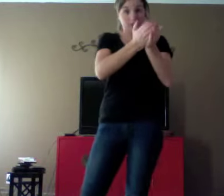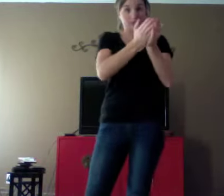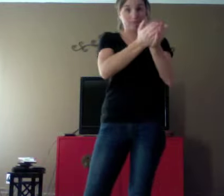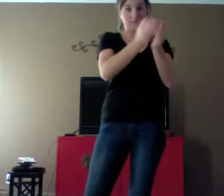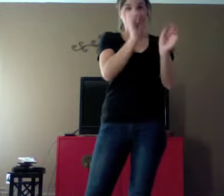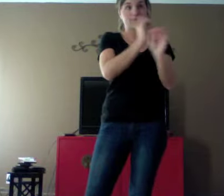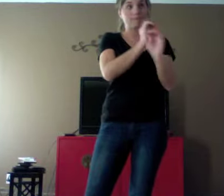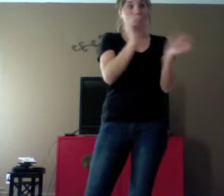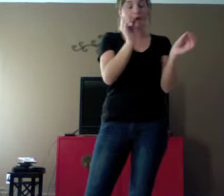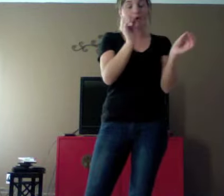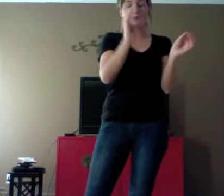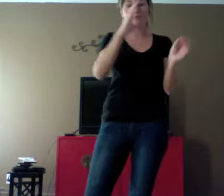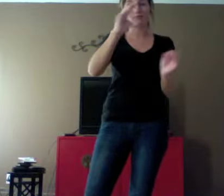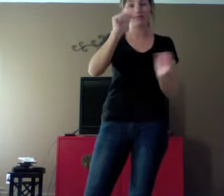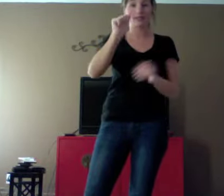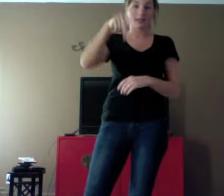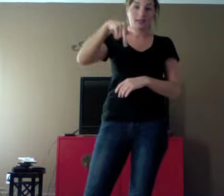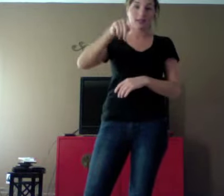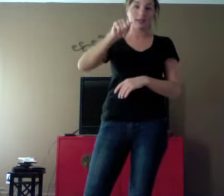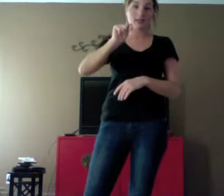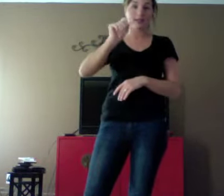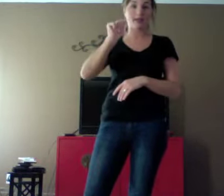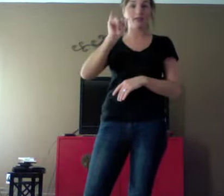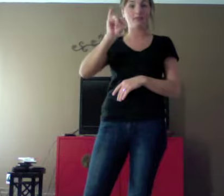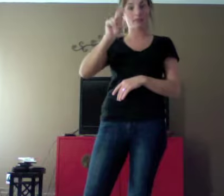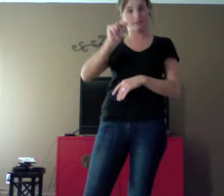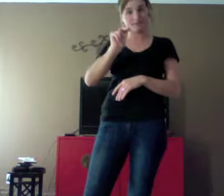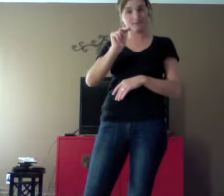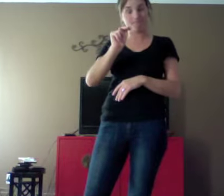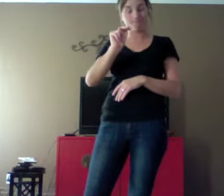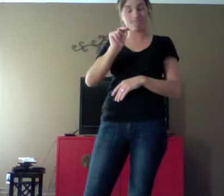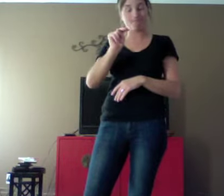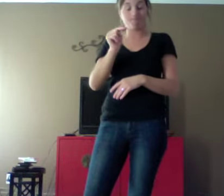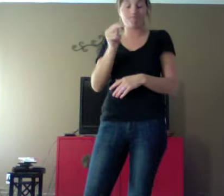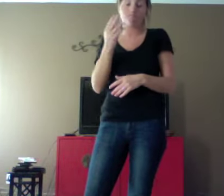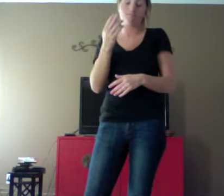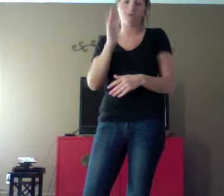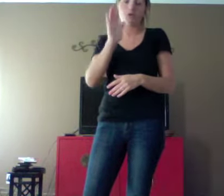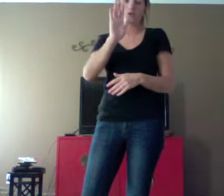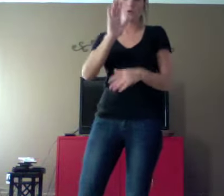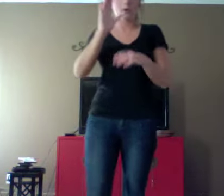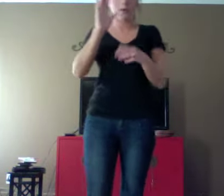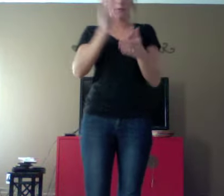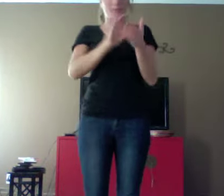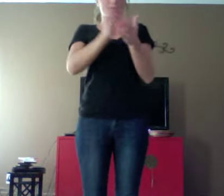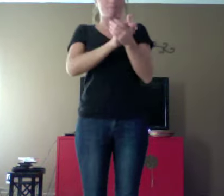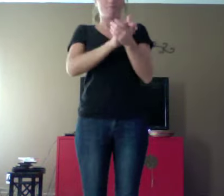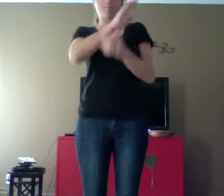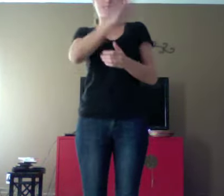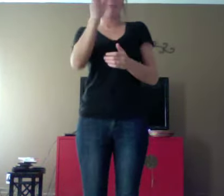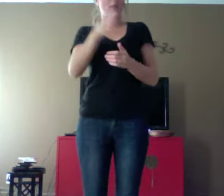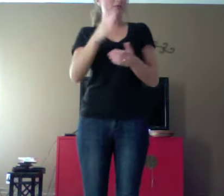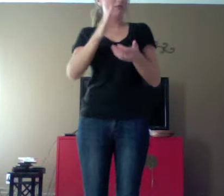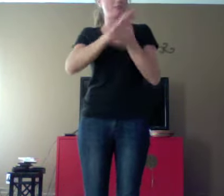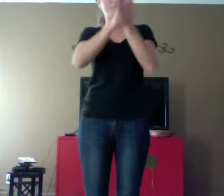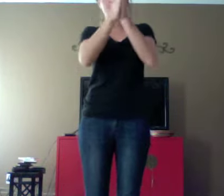ship. In other words, your marriage is never going to be what God designed it to be. God designed marriage. I didn't and you didn't. God